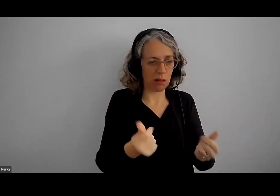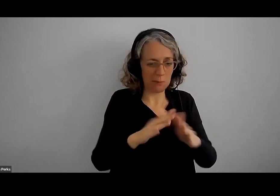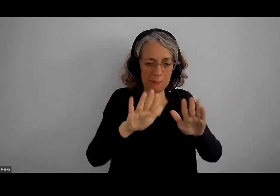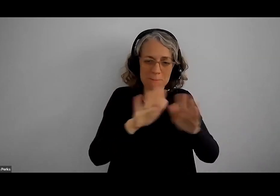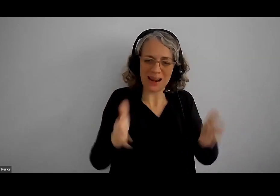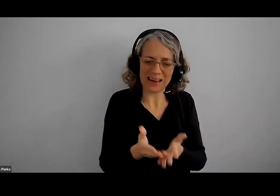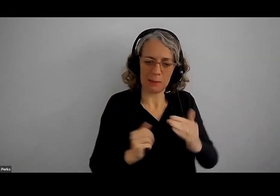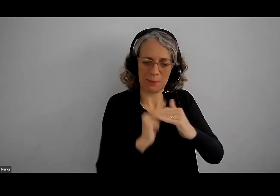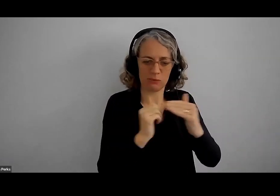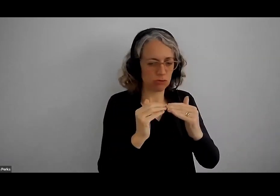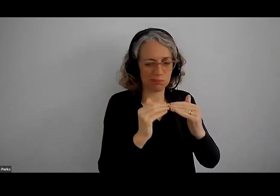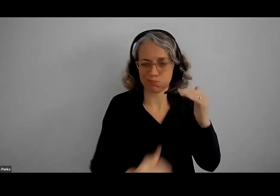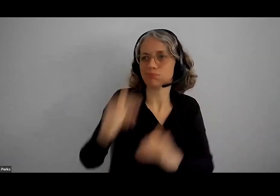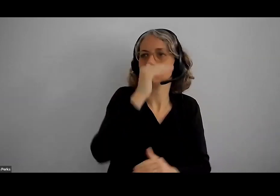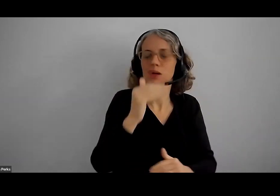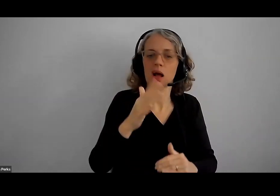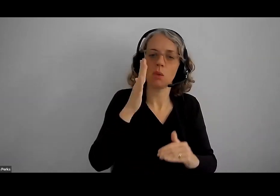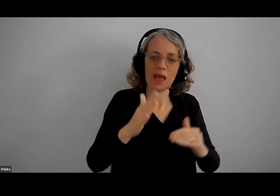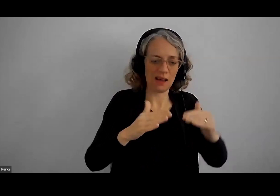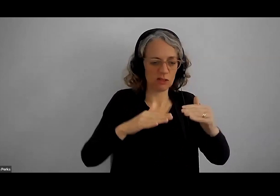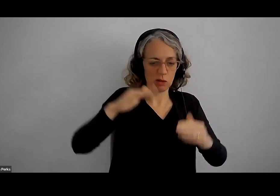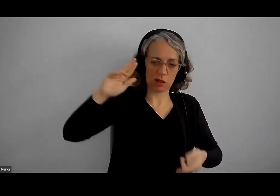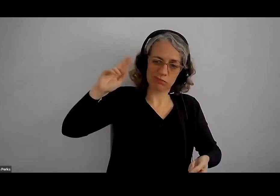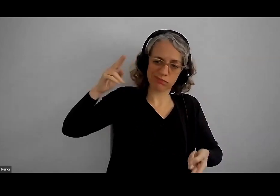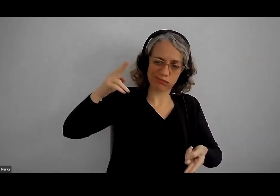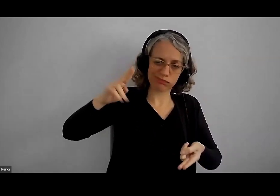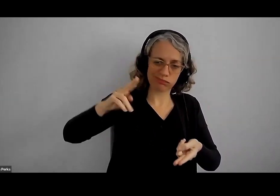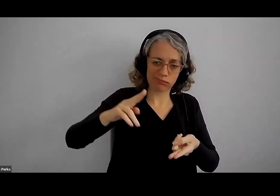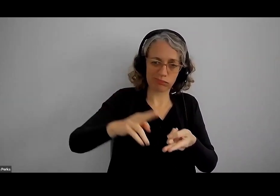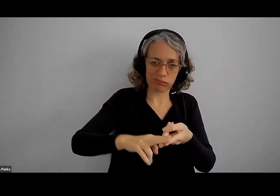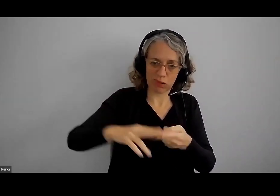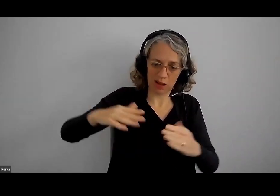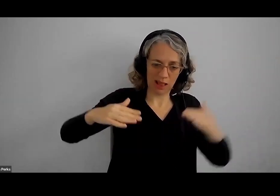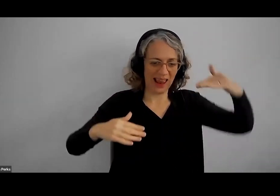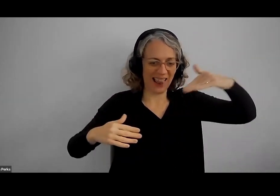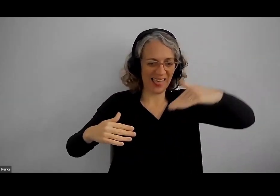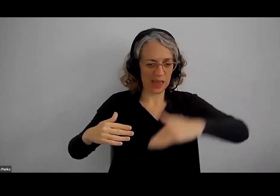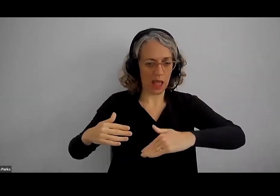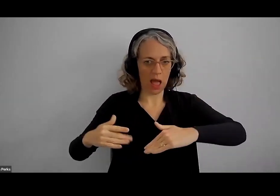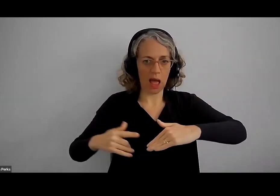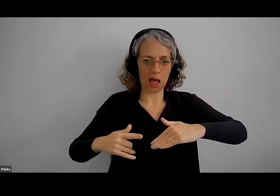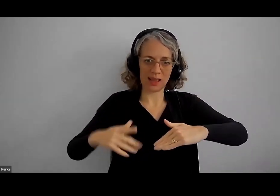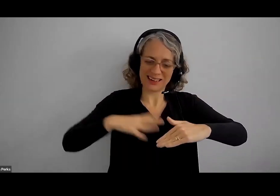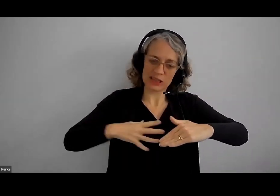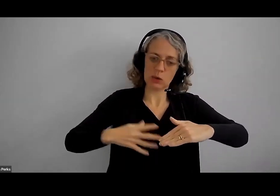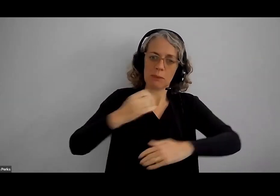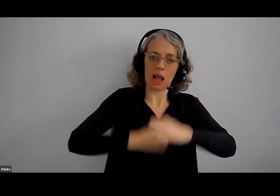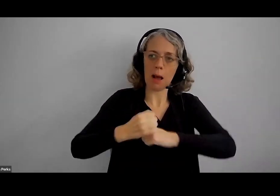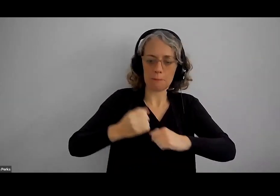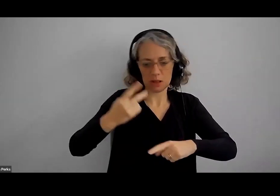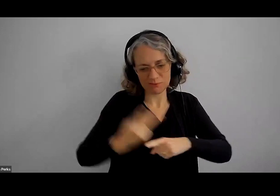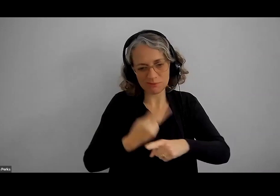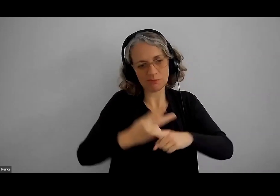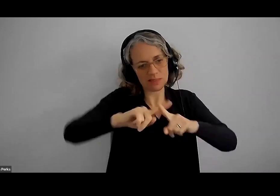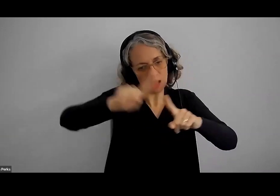need to turn that linear degenerative global economy that we've created into a regenerative,